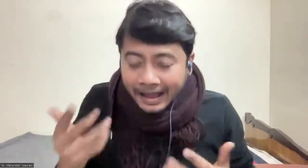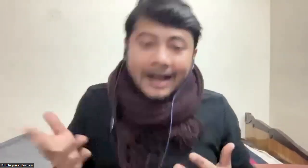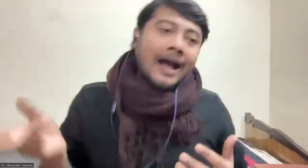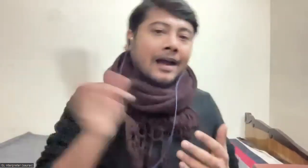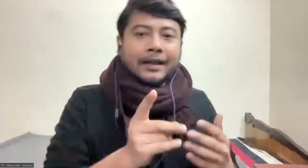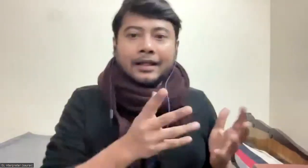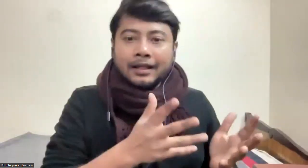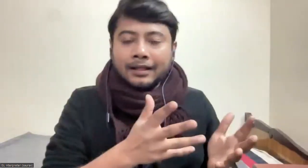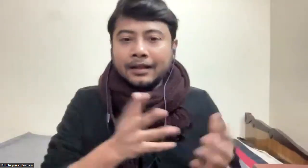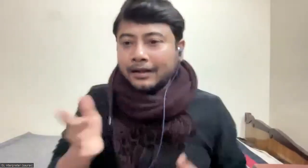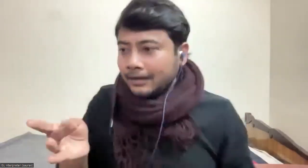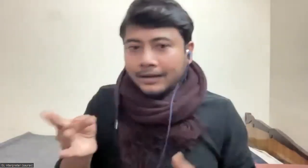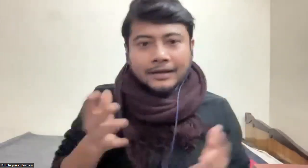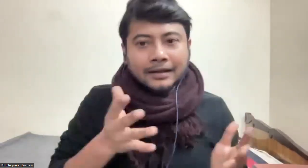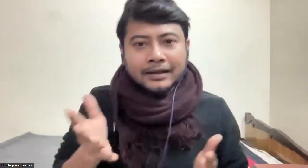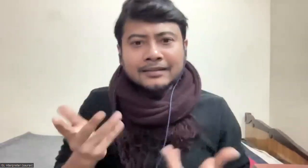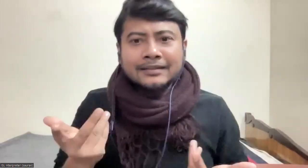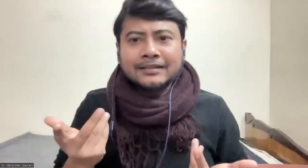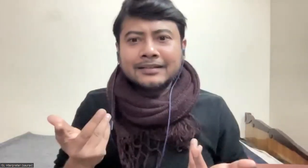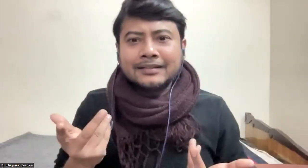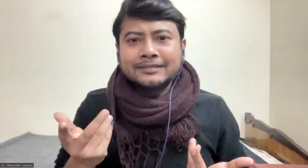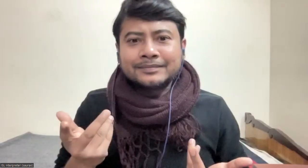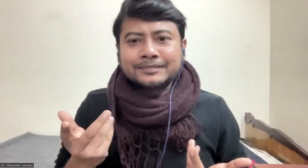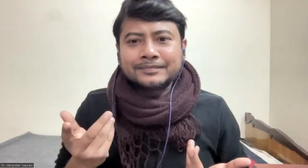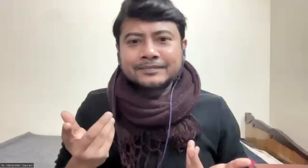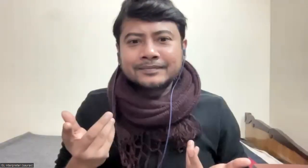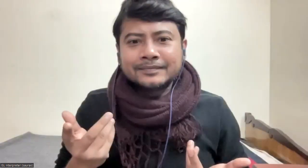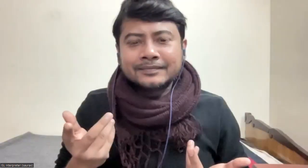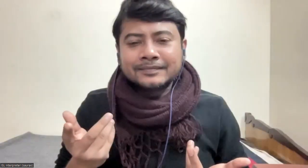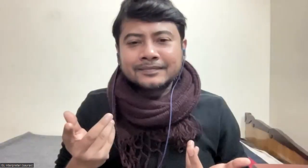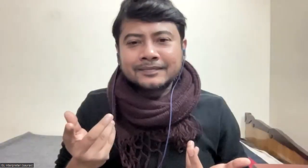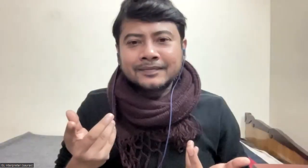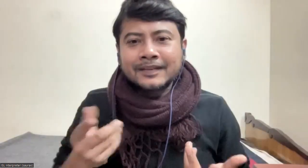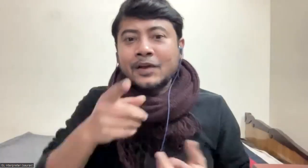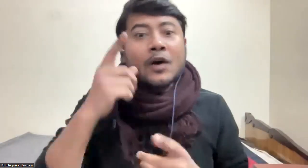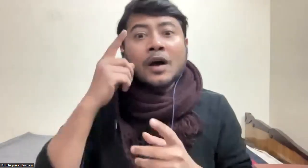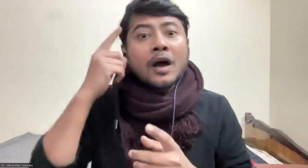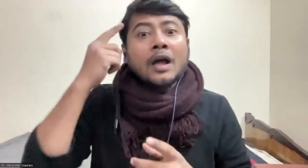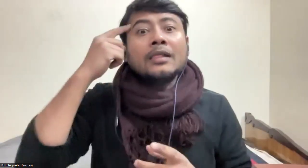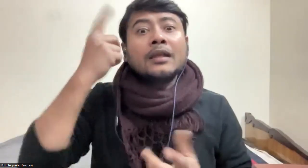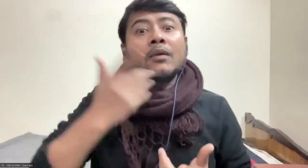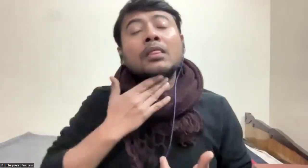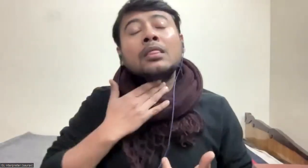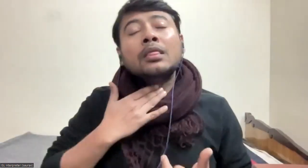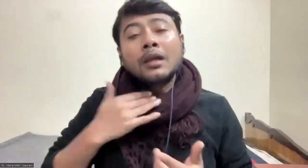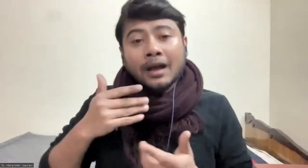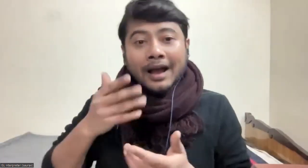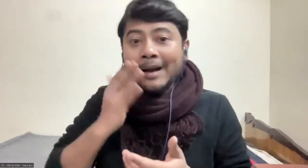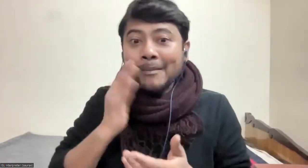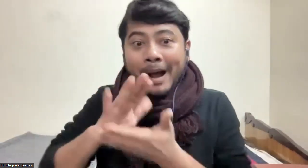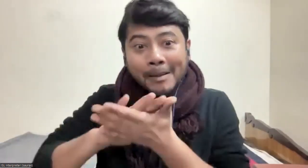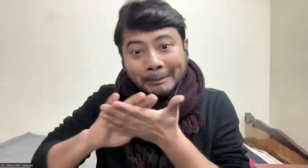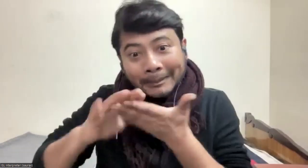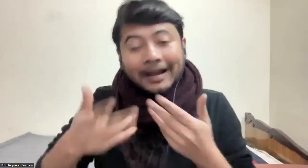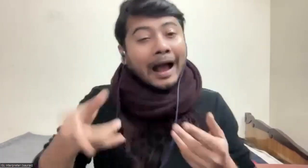activities, thinking that Krishna will remove my sins again, then that is a big, big mistake. So that is